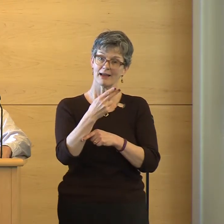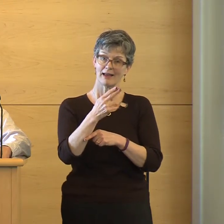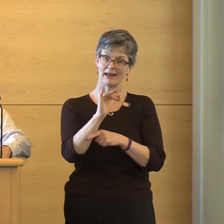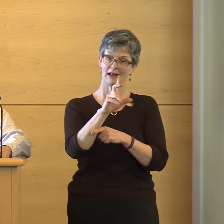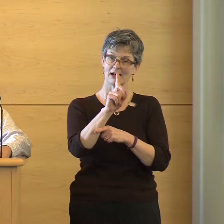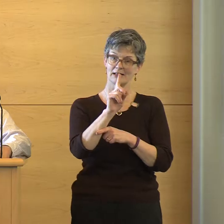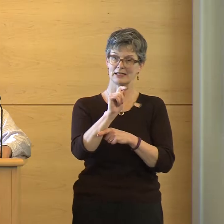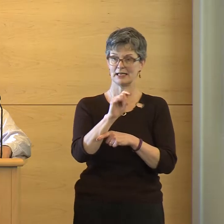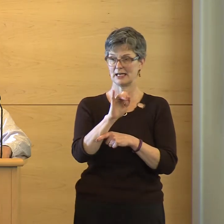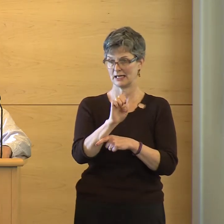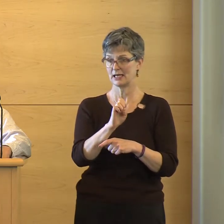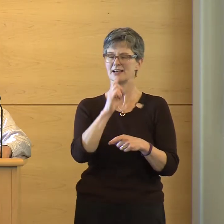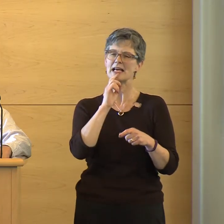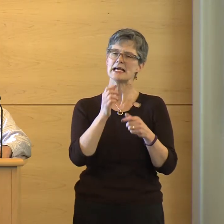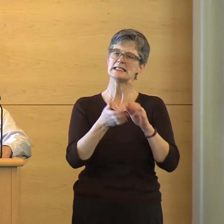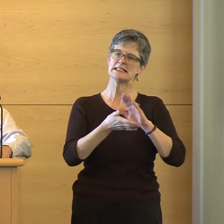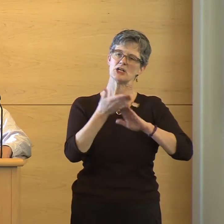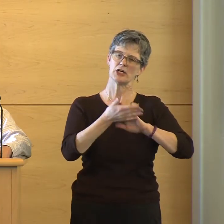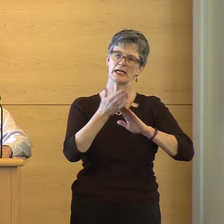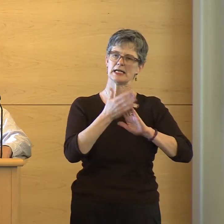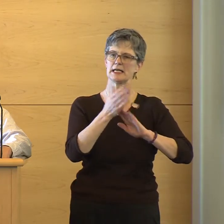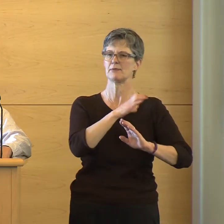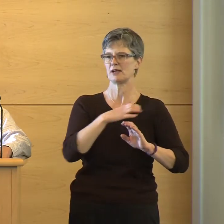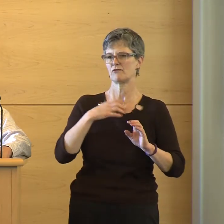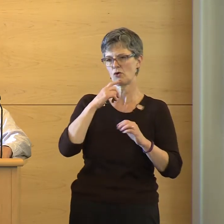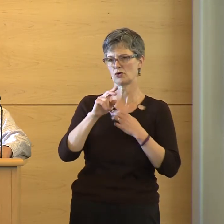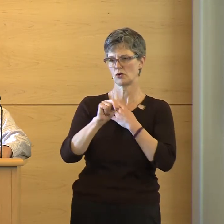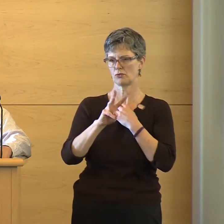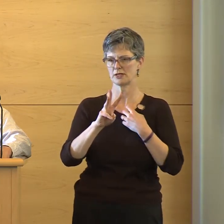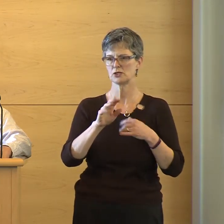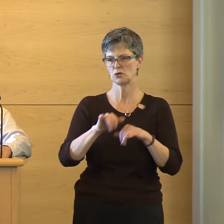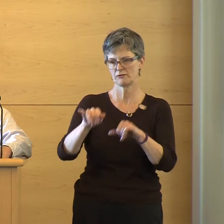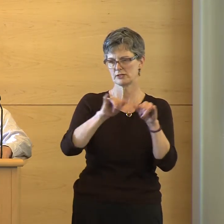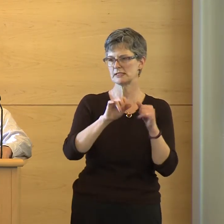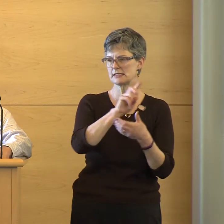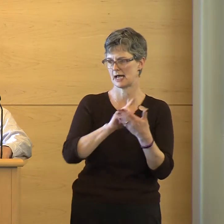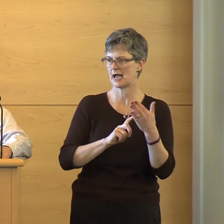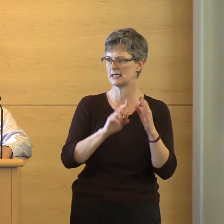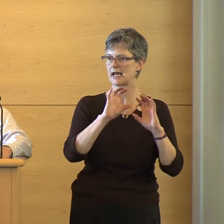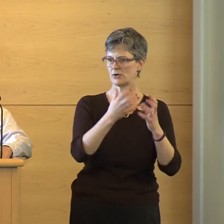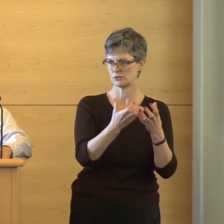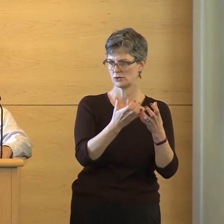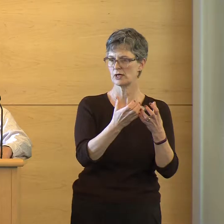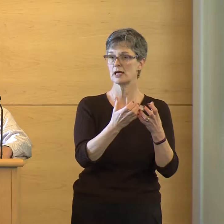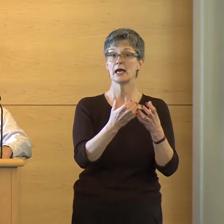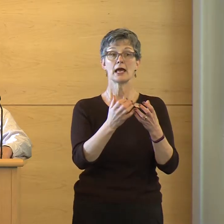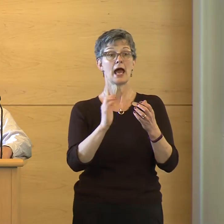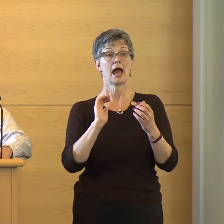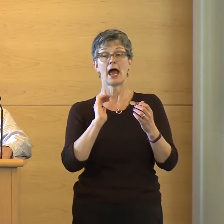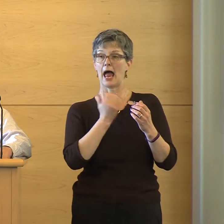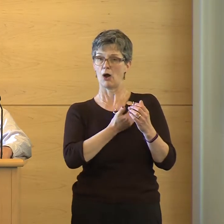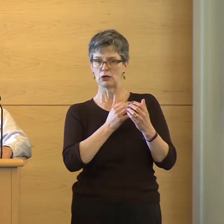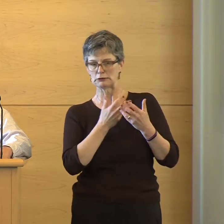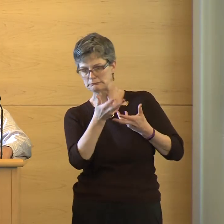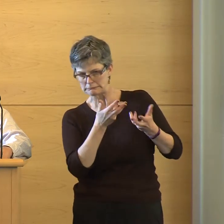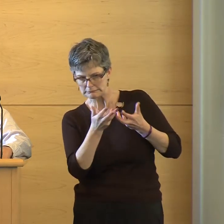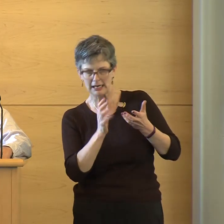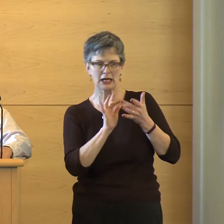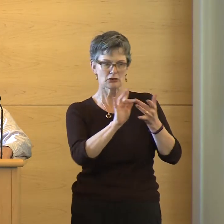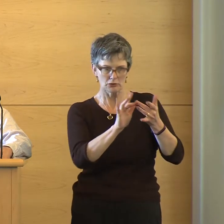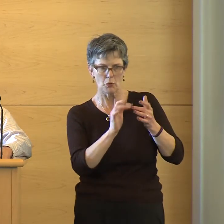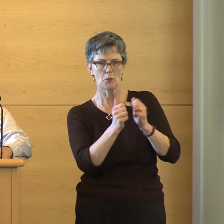coordinating today's event, and in particular, Irene Stewart, would die without. And I'd also like to thank Doug Hilde, who's